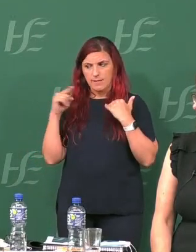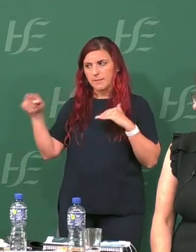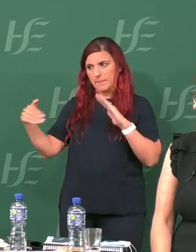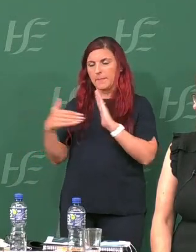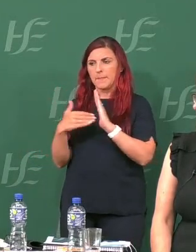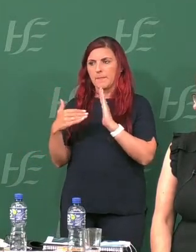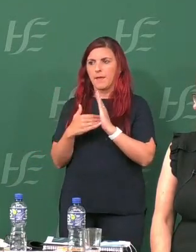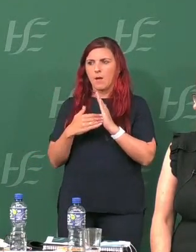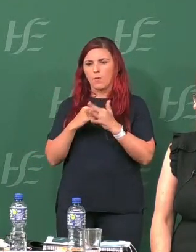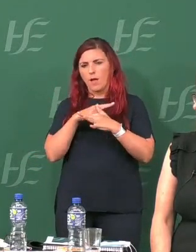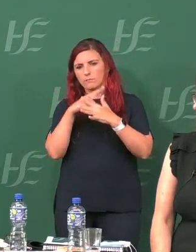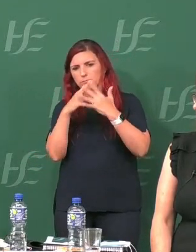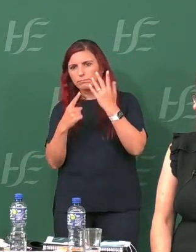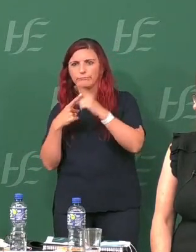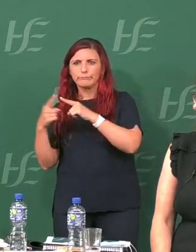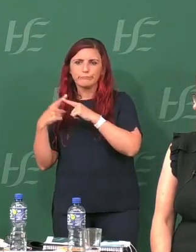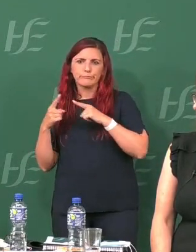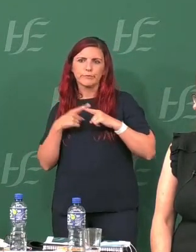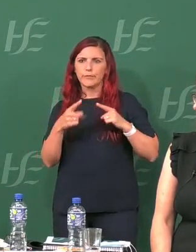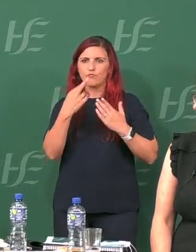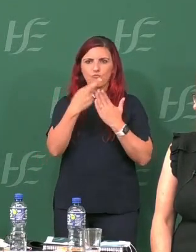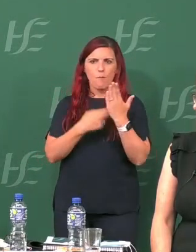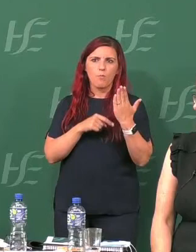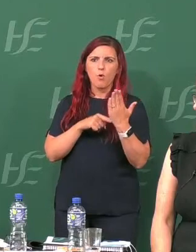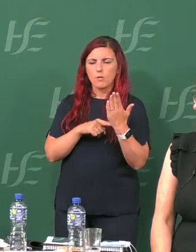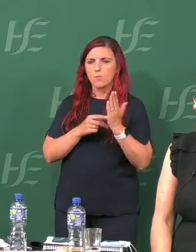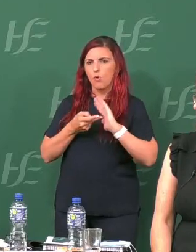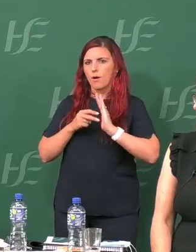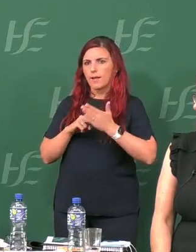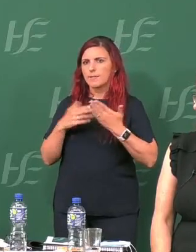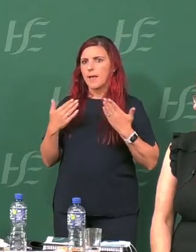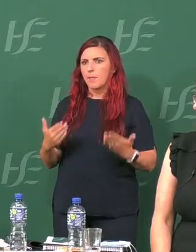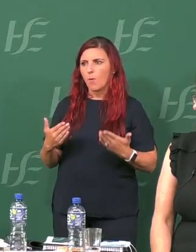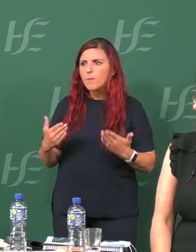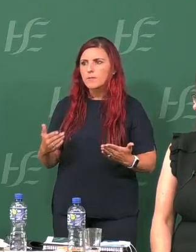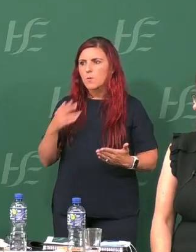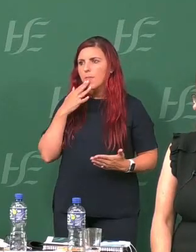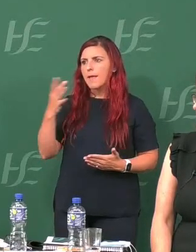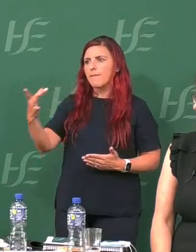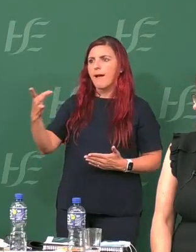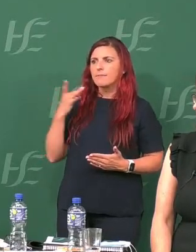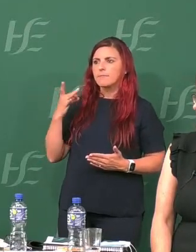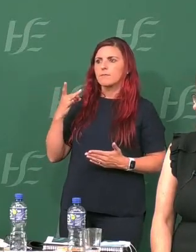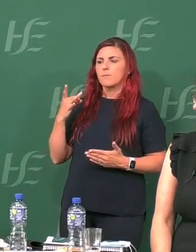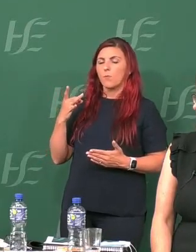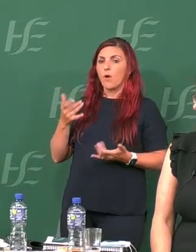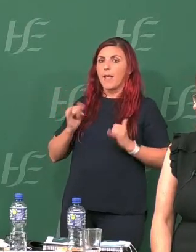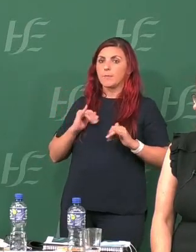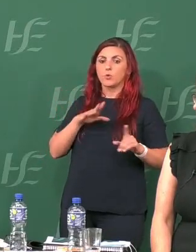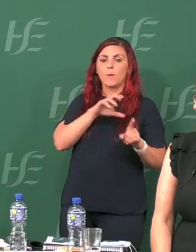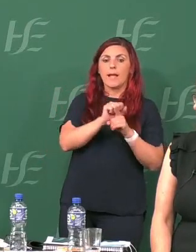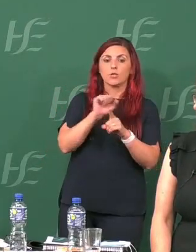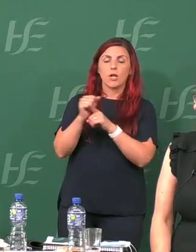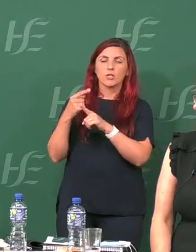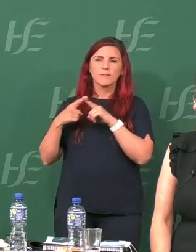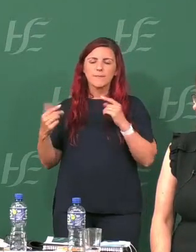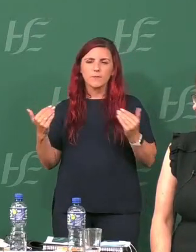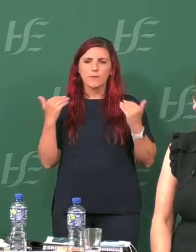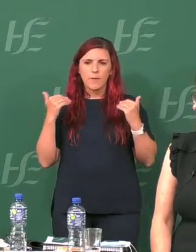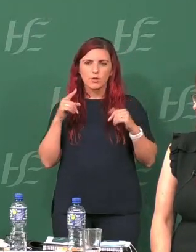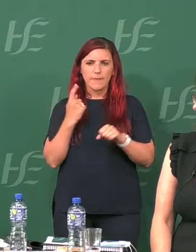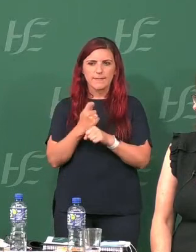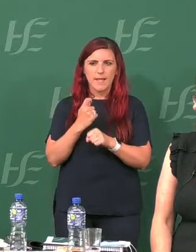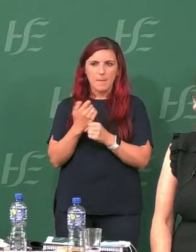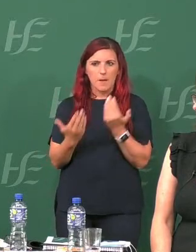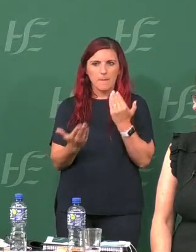through a range of reports so that we can track this time. Is there any extra information we can capture this time? Is Delta different than the last wave? We have a lot of